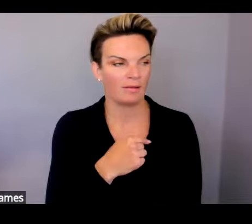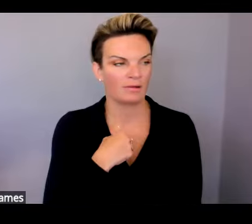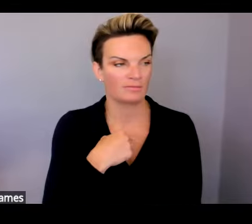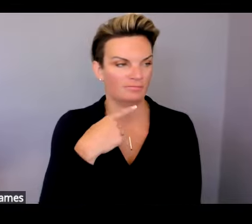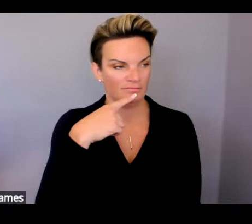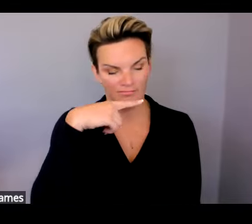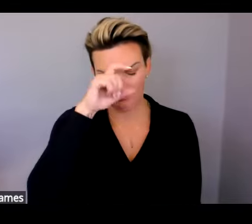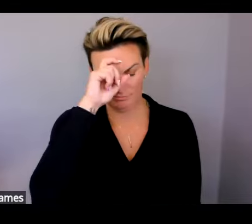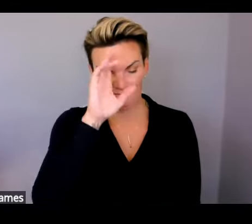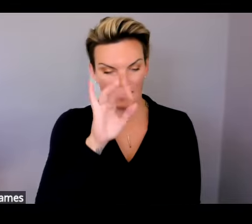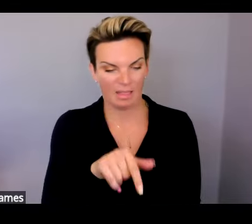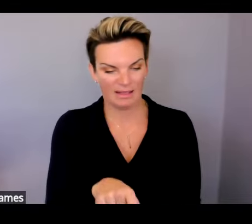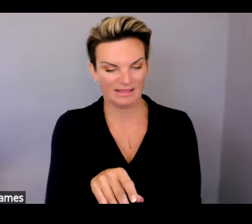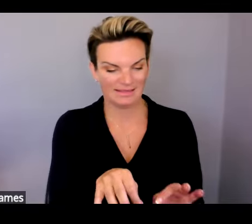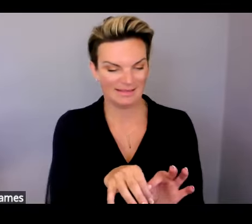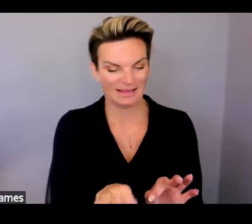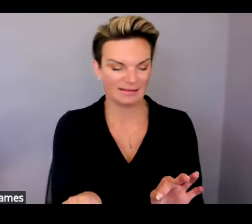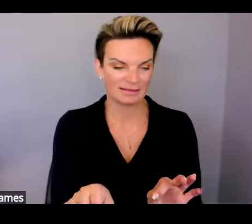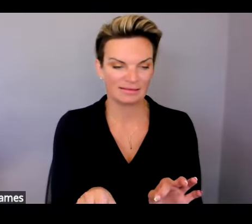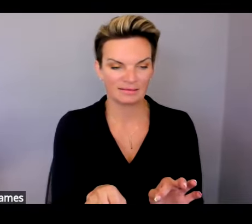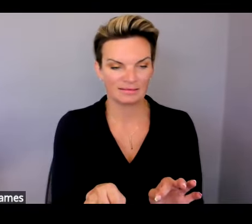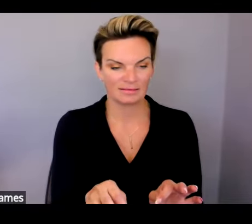sentence because